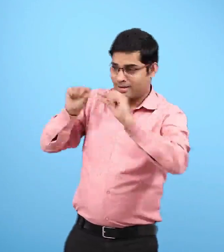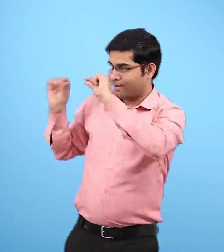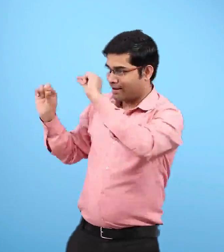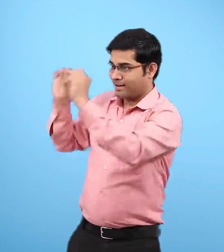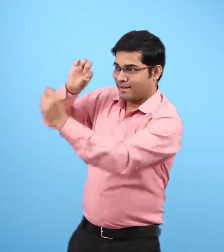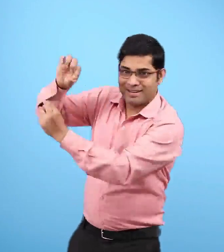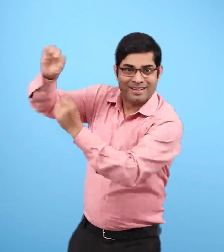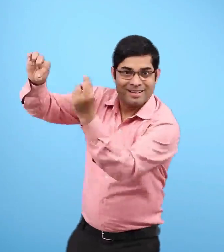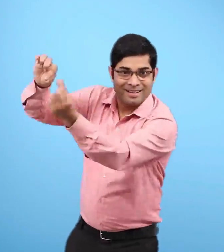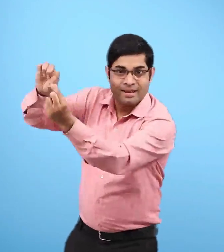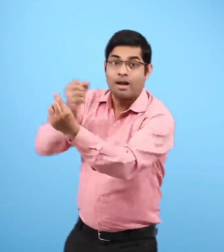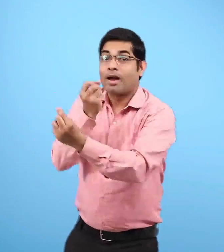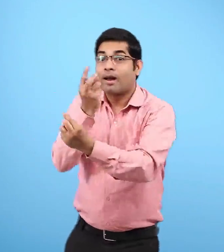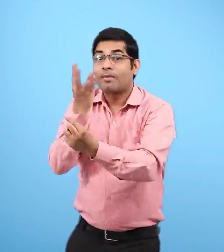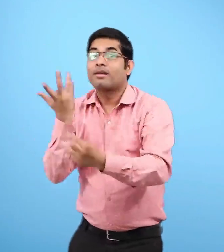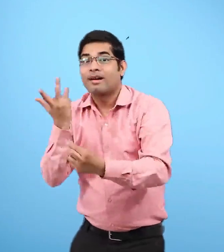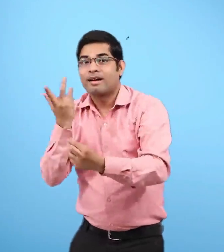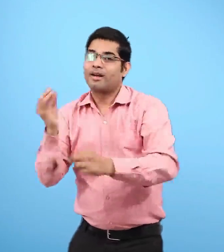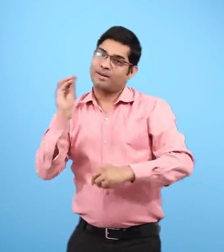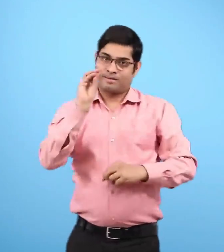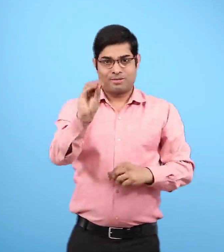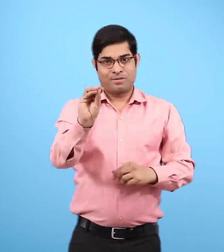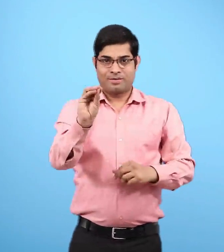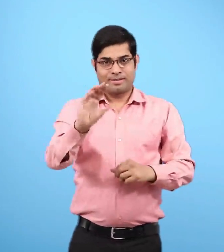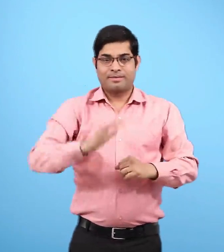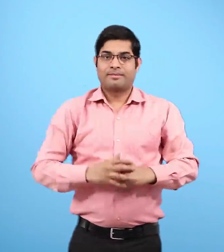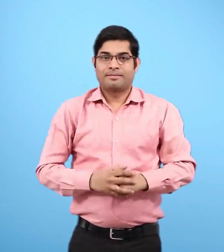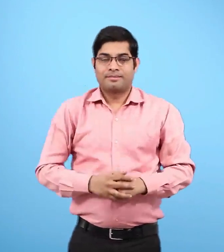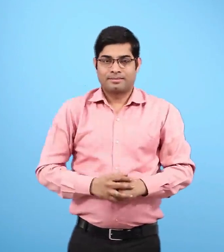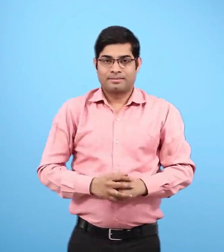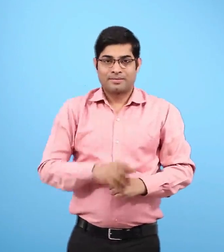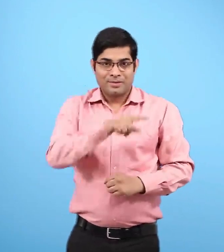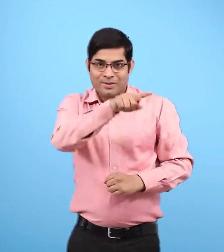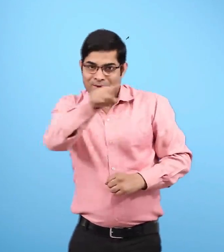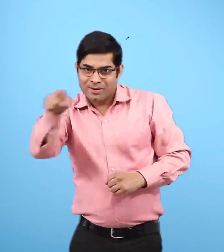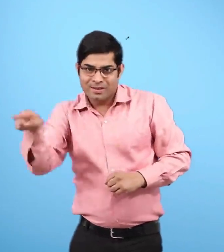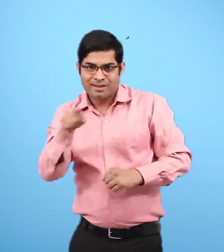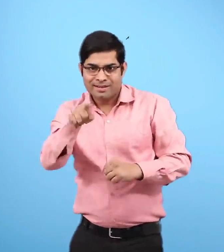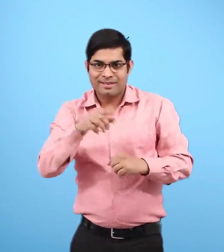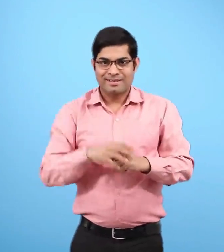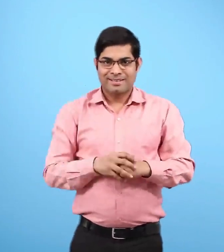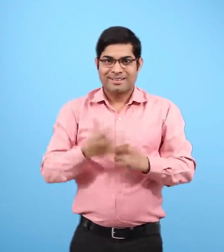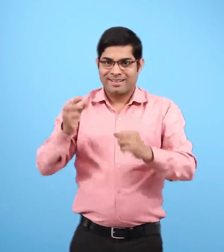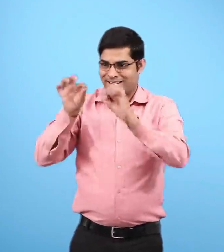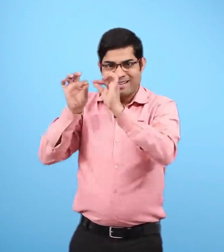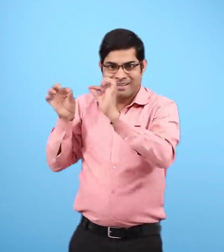is dash pencils long. You have to measure your